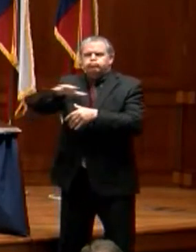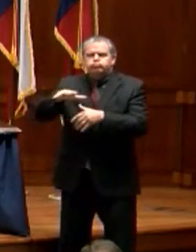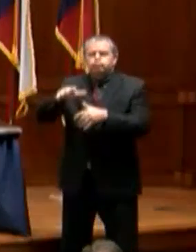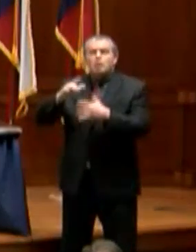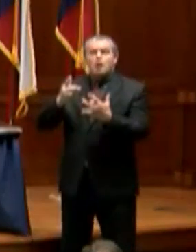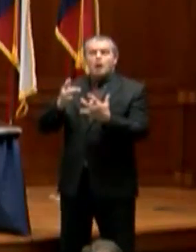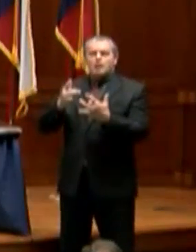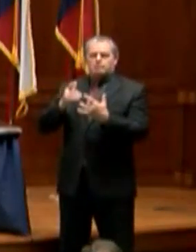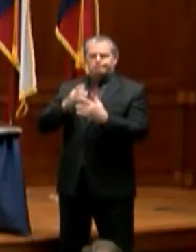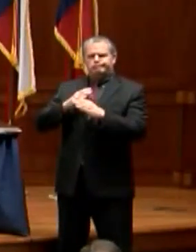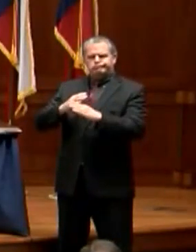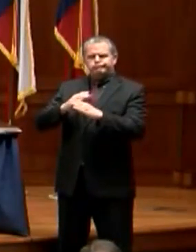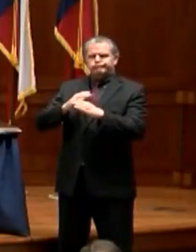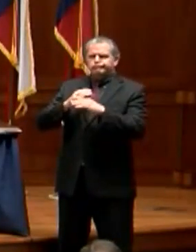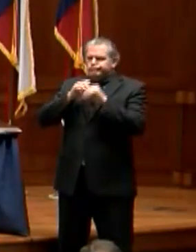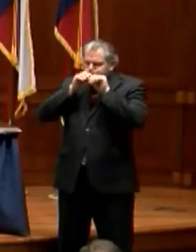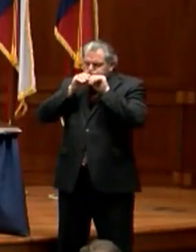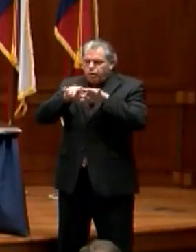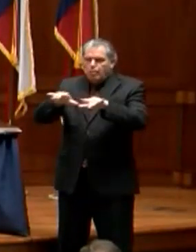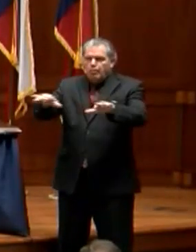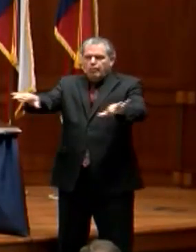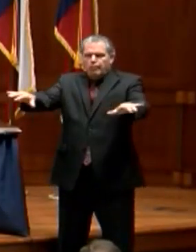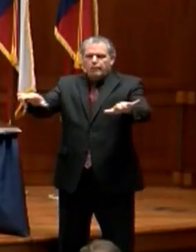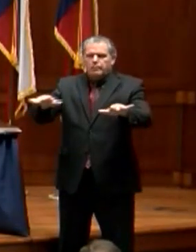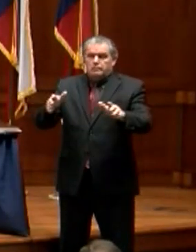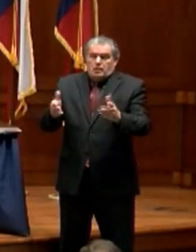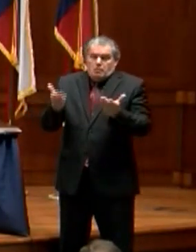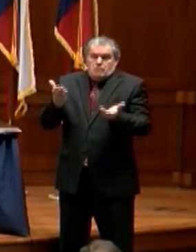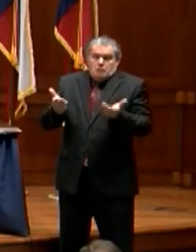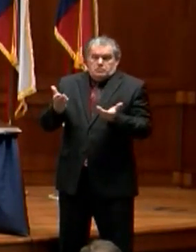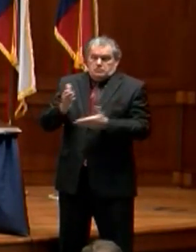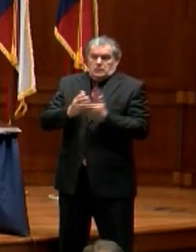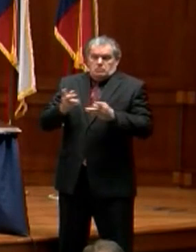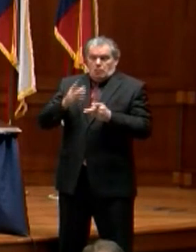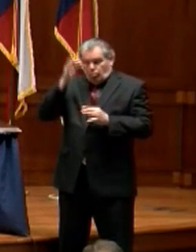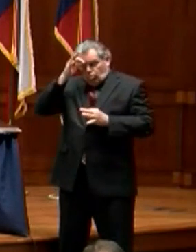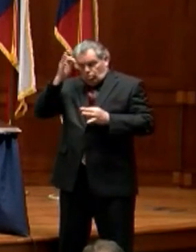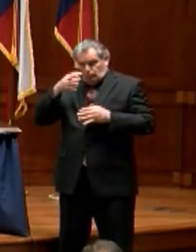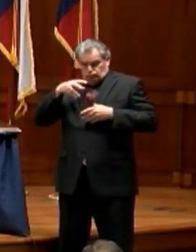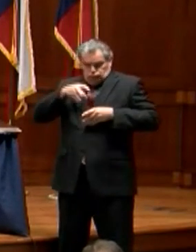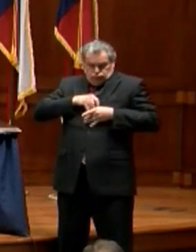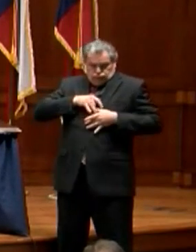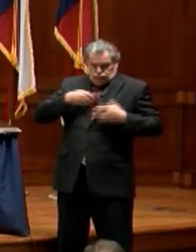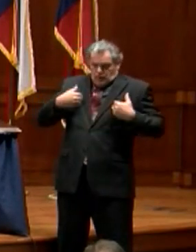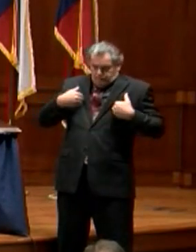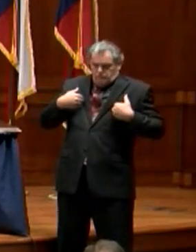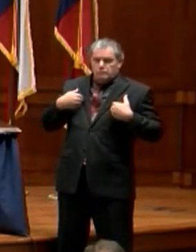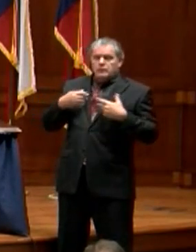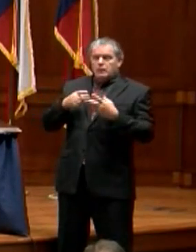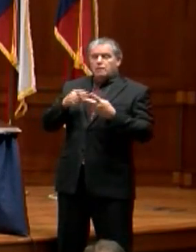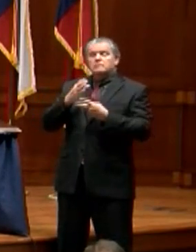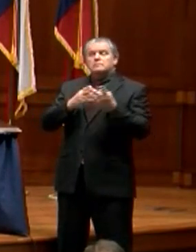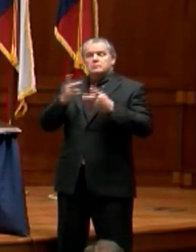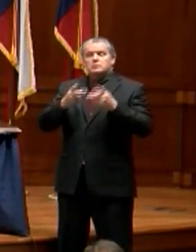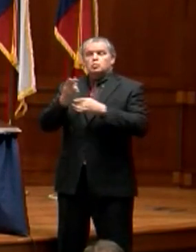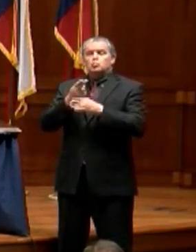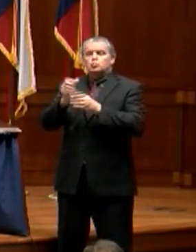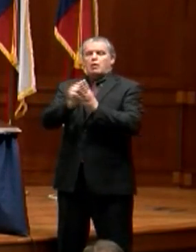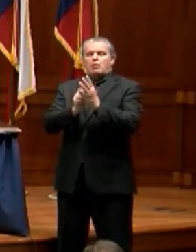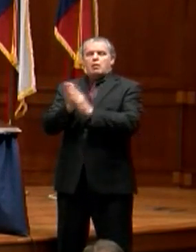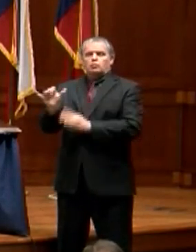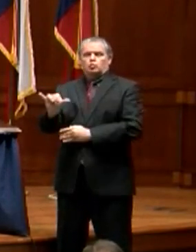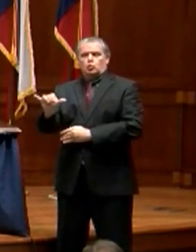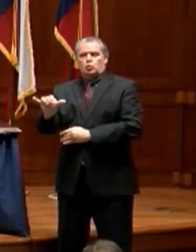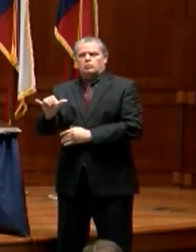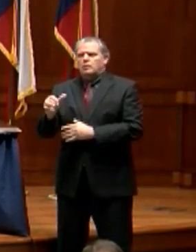keep from spreading the virus, perhaps unknowingly. Other folks are using gloves as well. Any of those kind